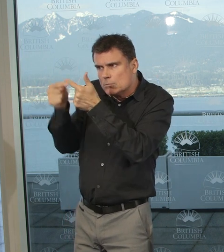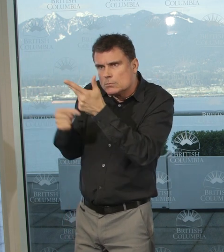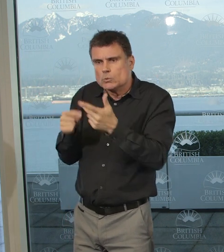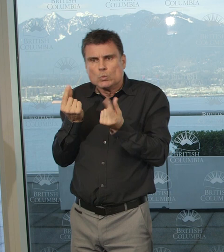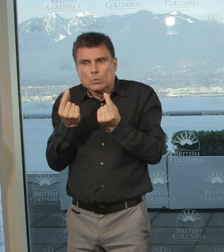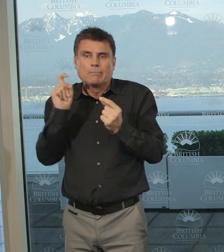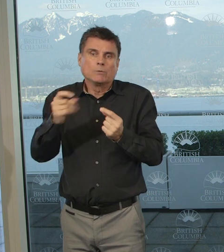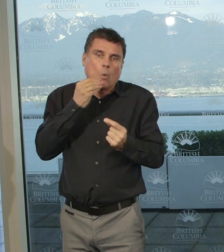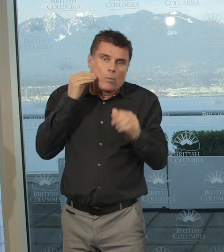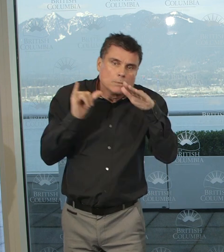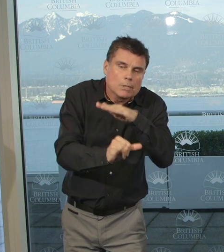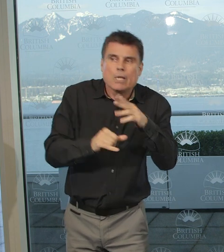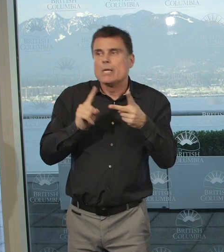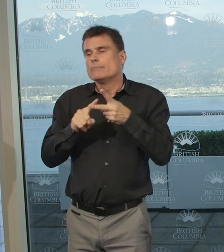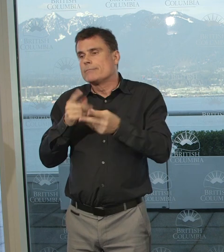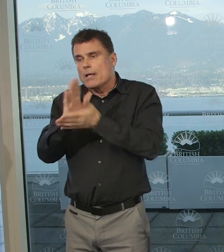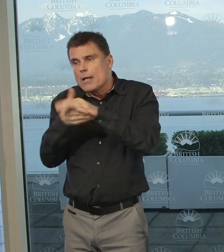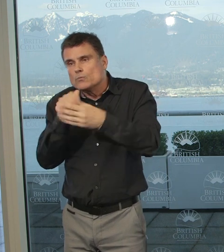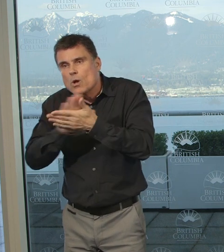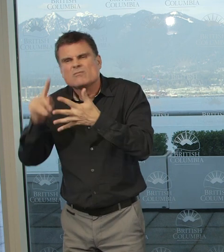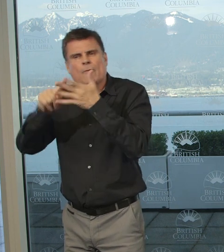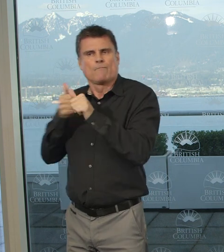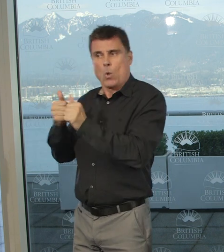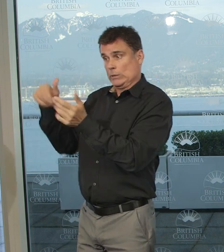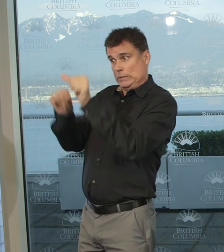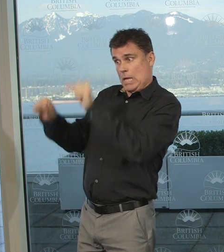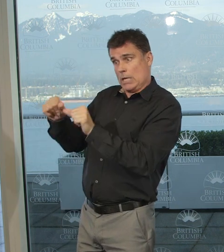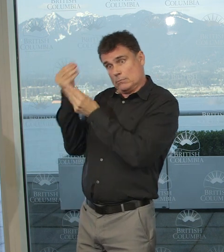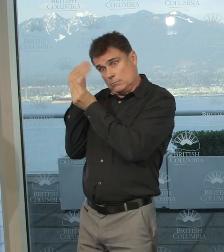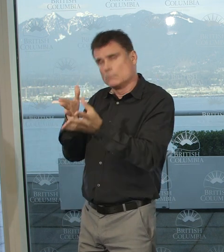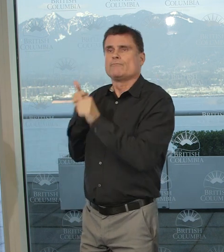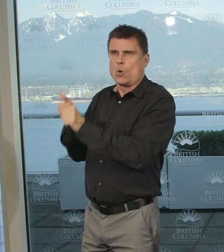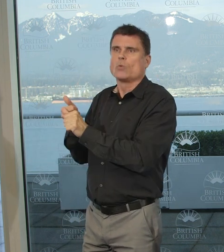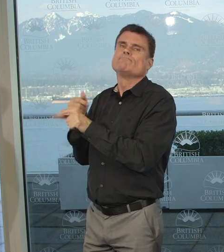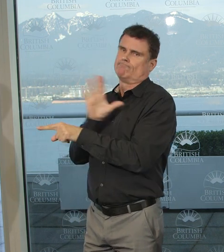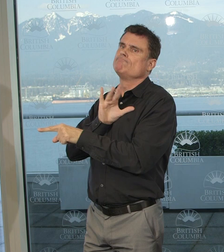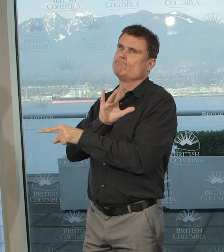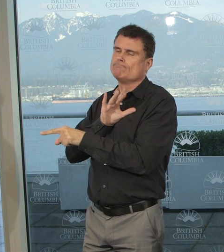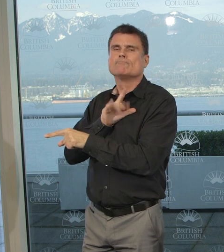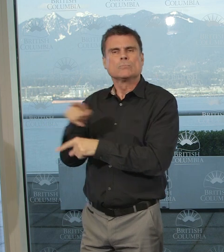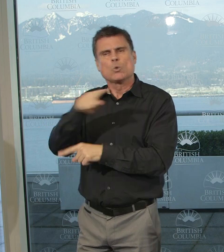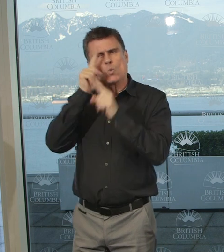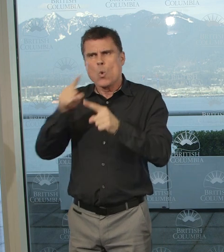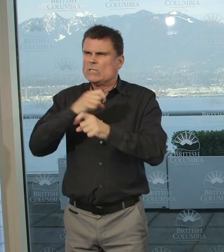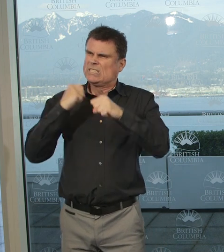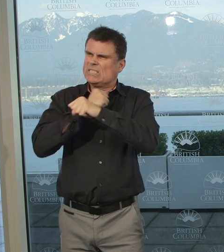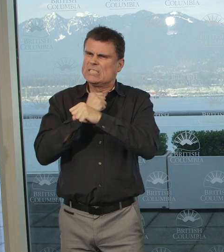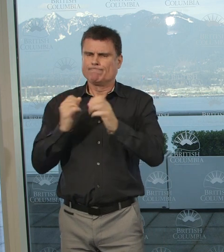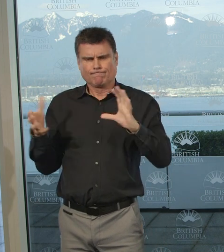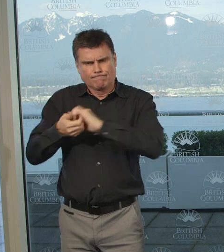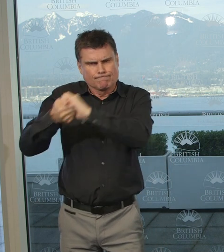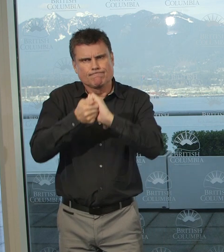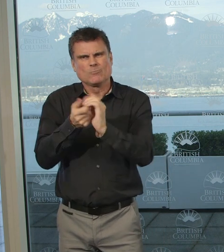the fight against COVID-19, how quickly we join the fight, and how sustained our commitment is to it. We know that different people have